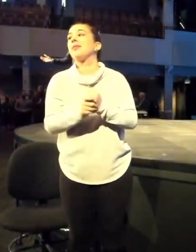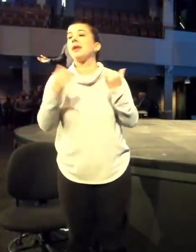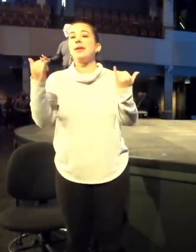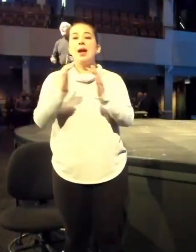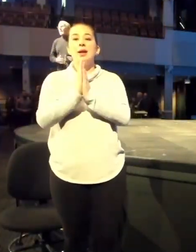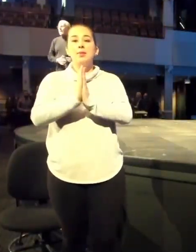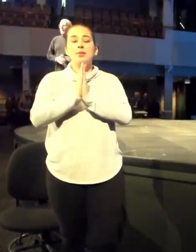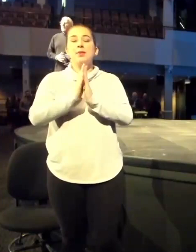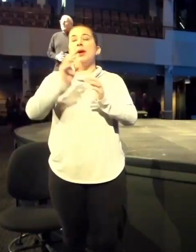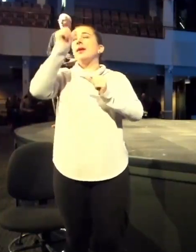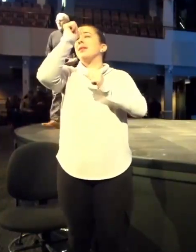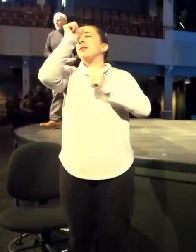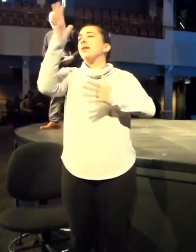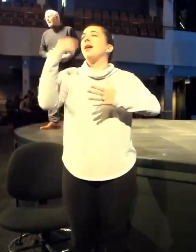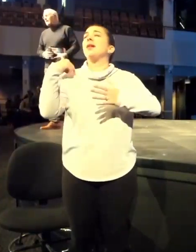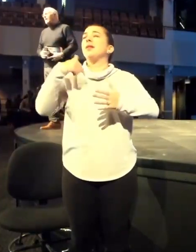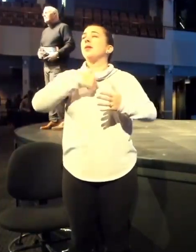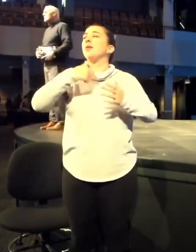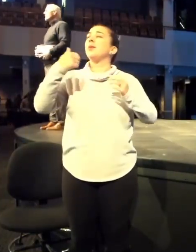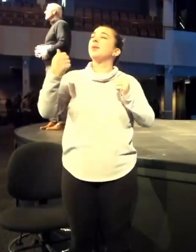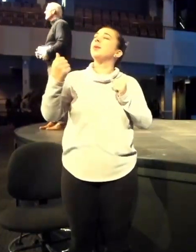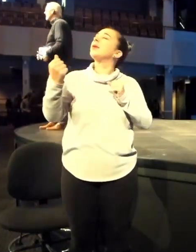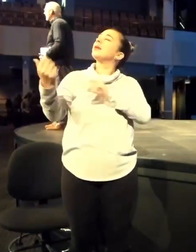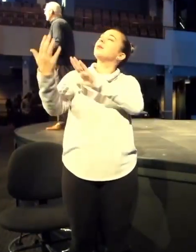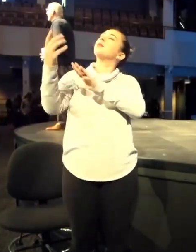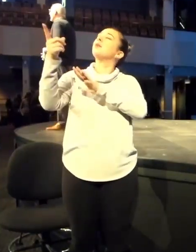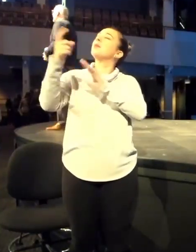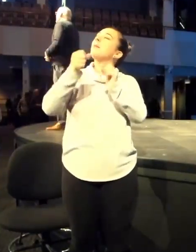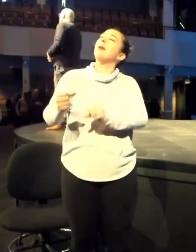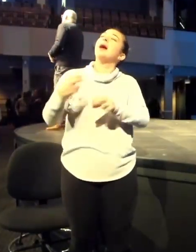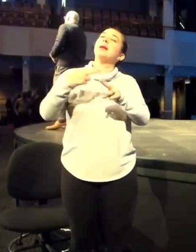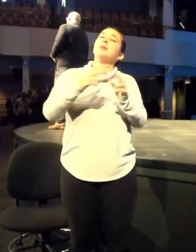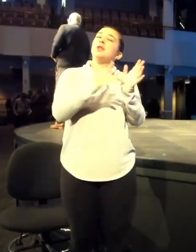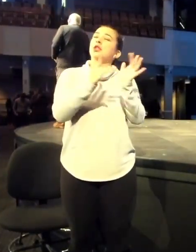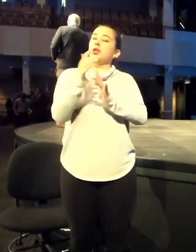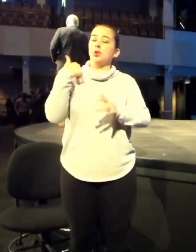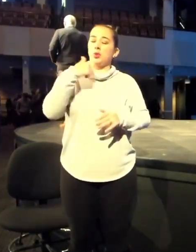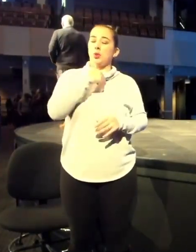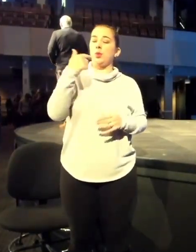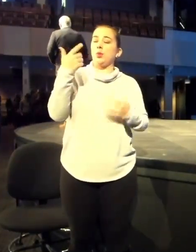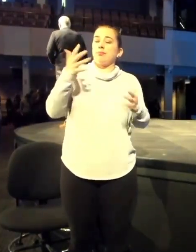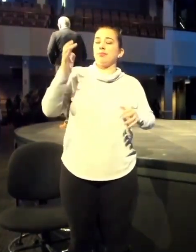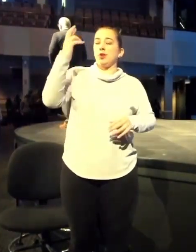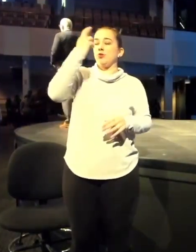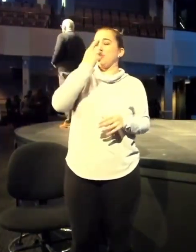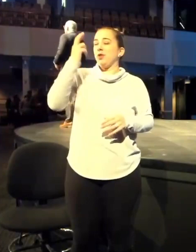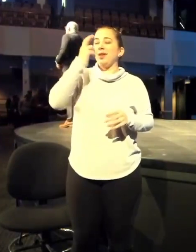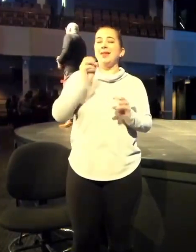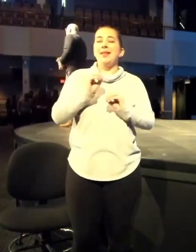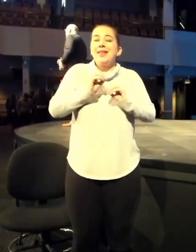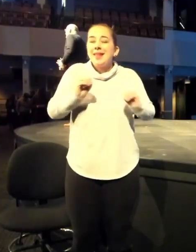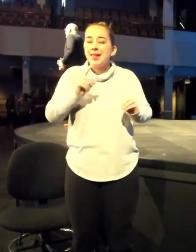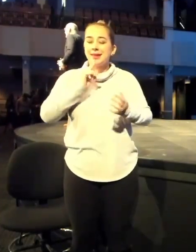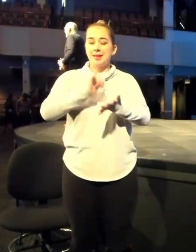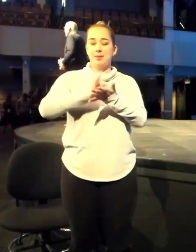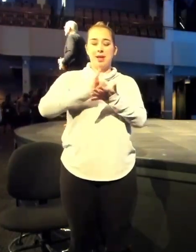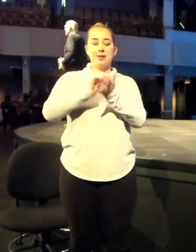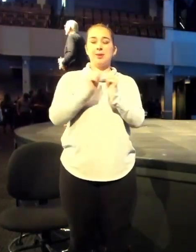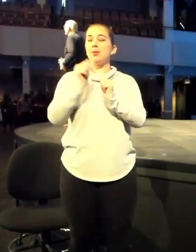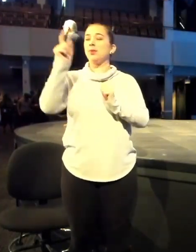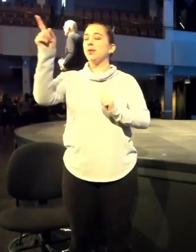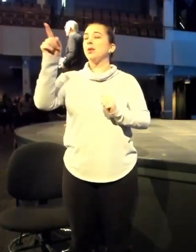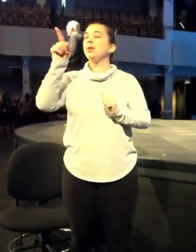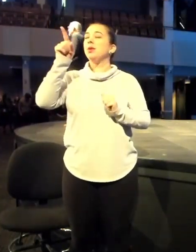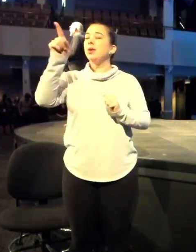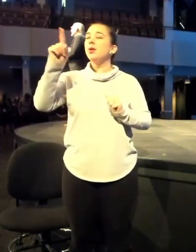join me in prayer this morning. Father, we come before you in the mighty name of Jesus, that, Lord, we realize today that there's nothing that is impossible with you, that you're the God who's a